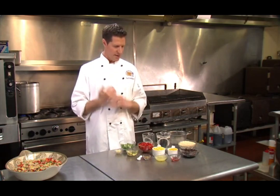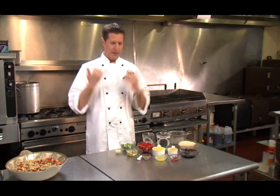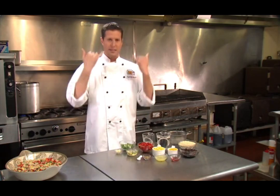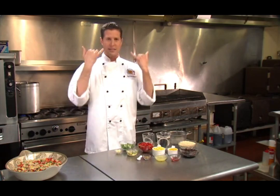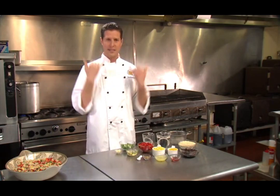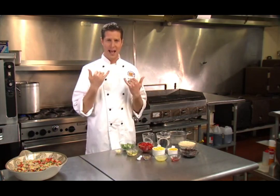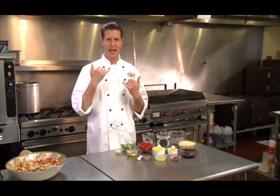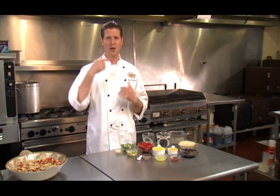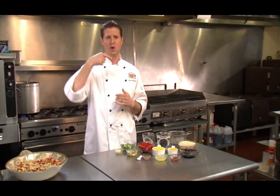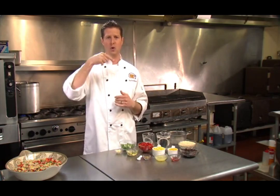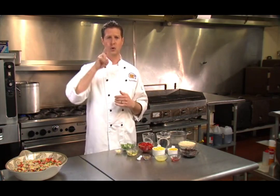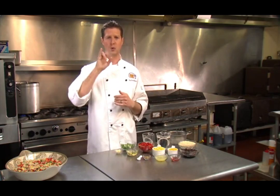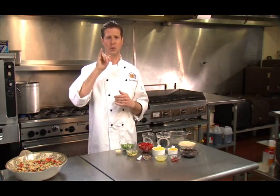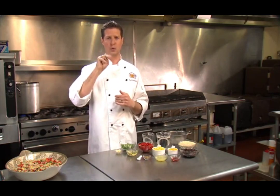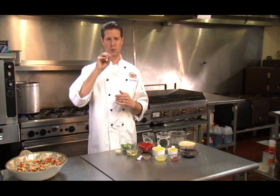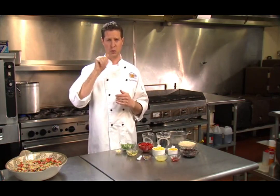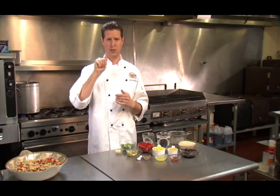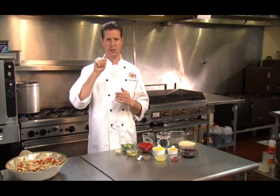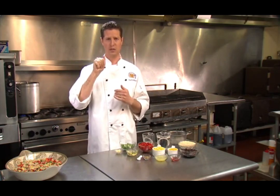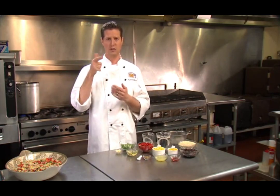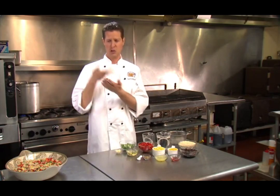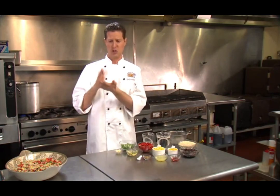While the quinoa is cooling, make the salad.